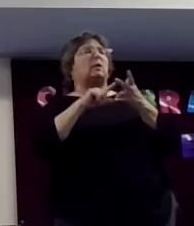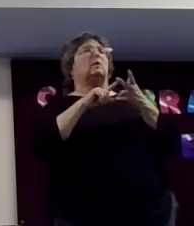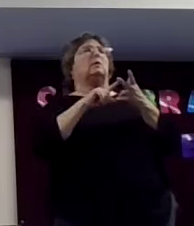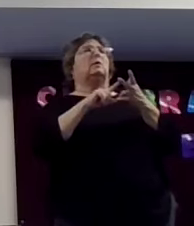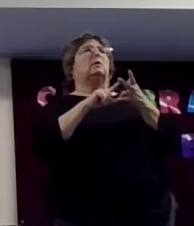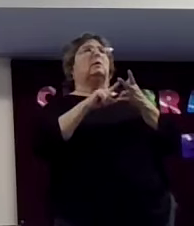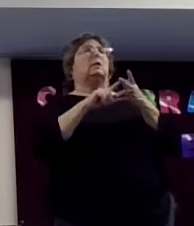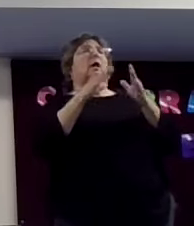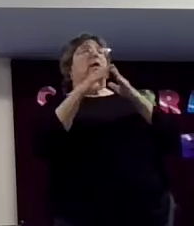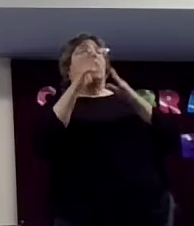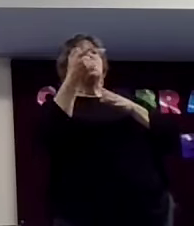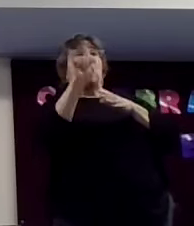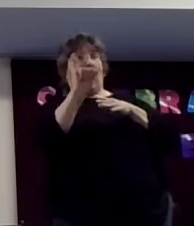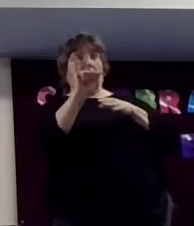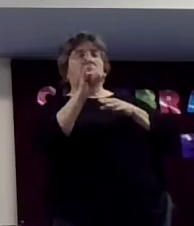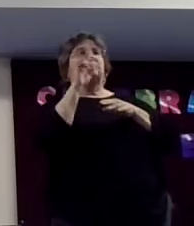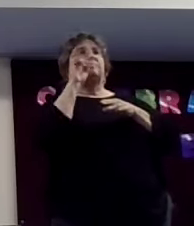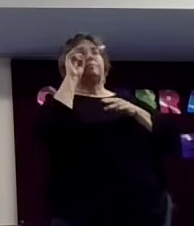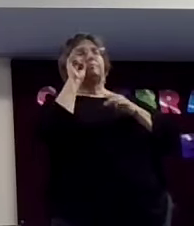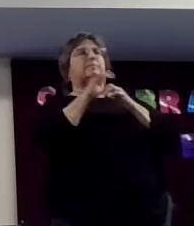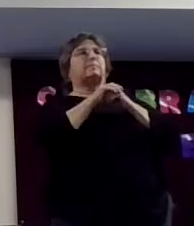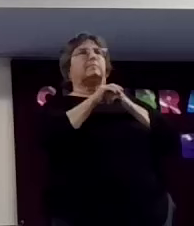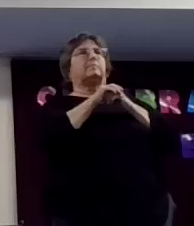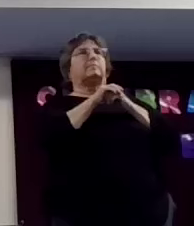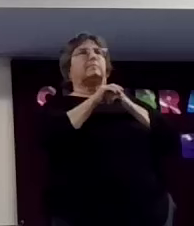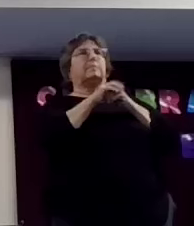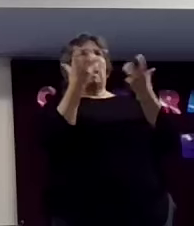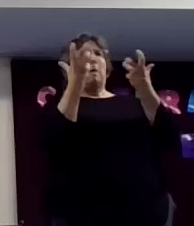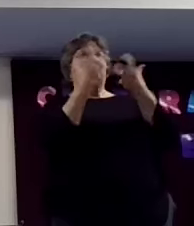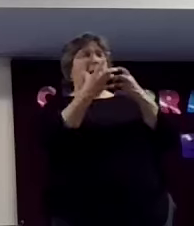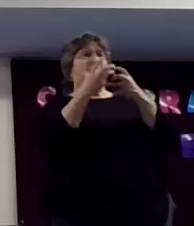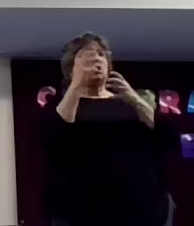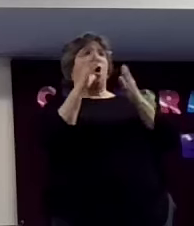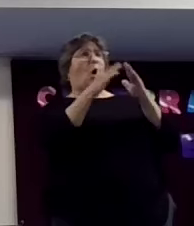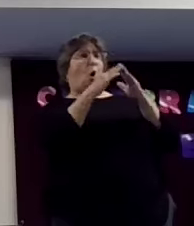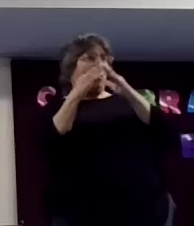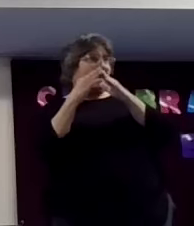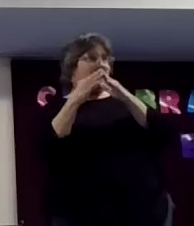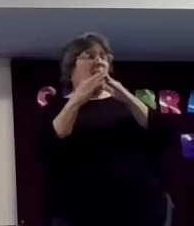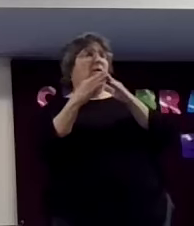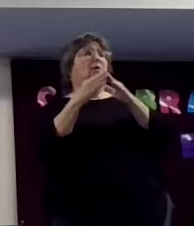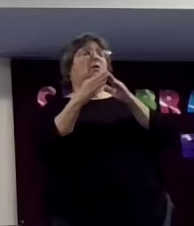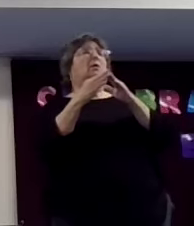and in the town of Grand Island. So sort of a mixed urban